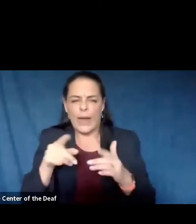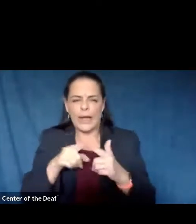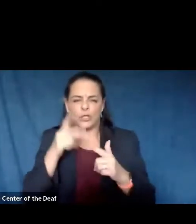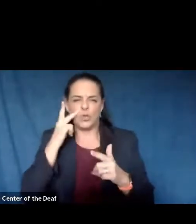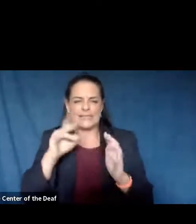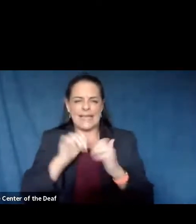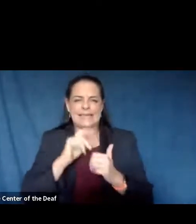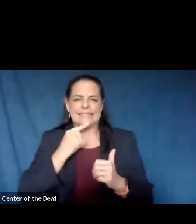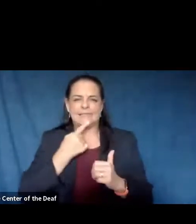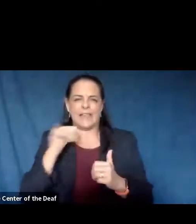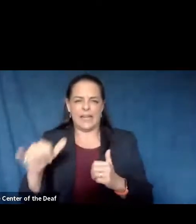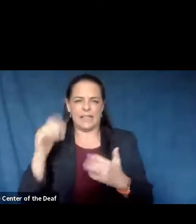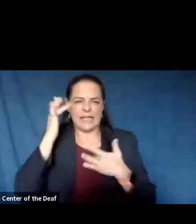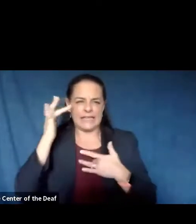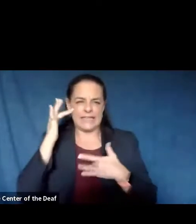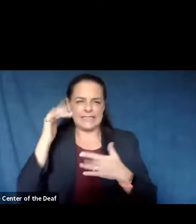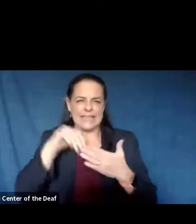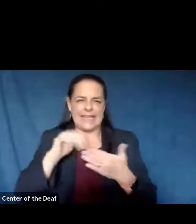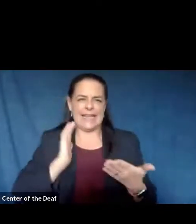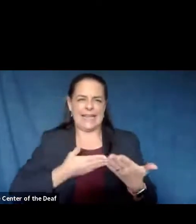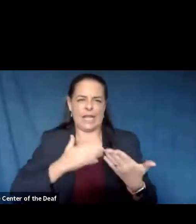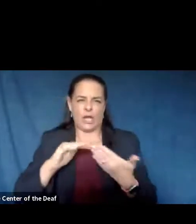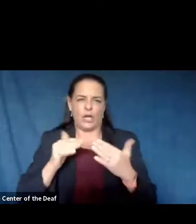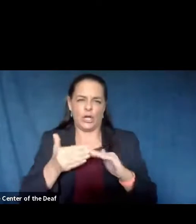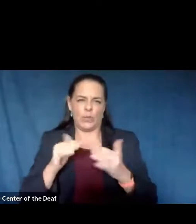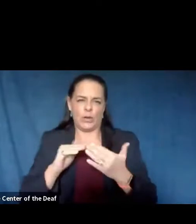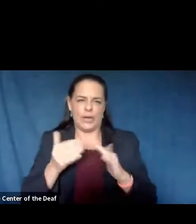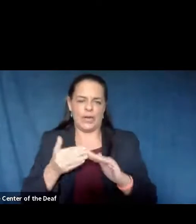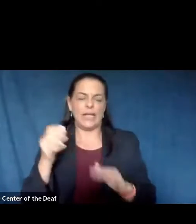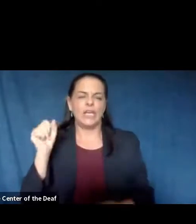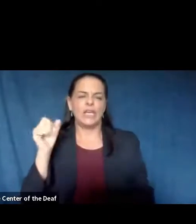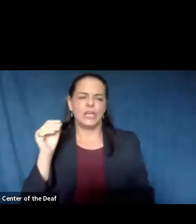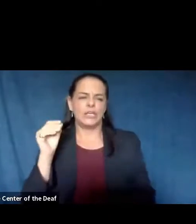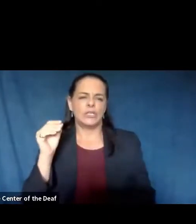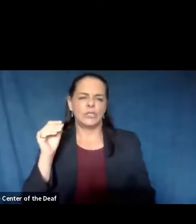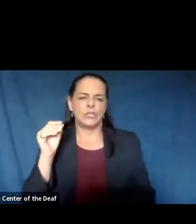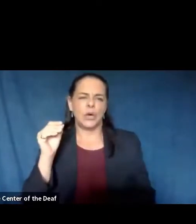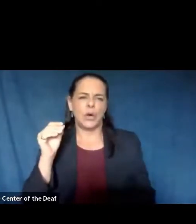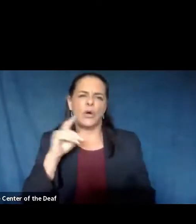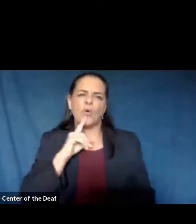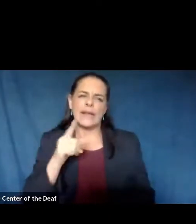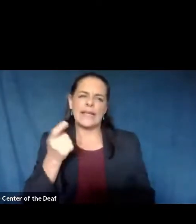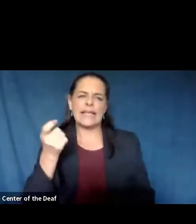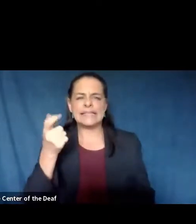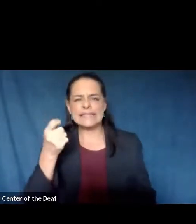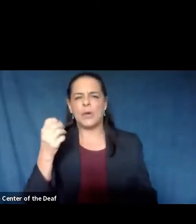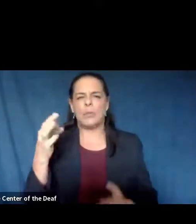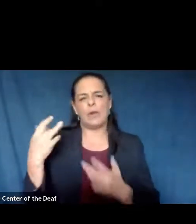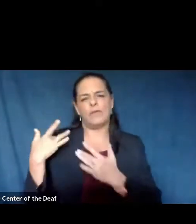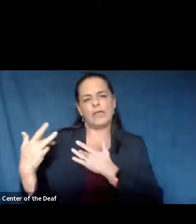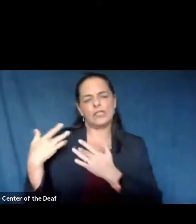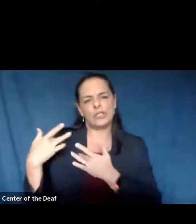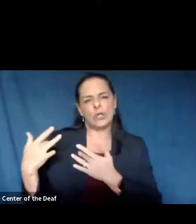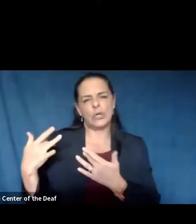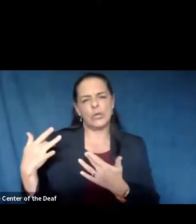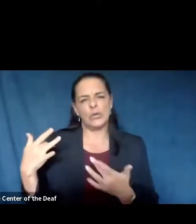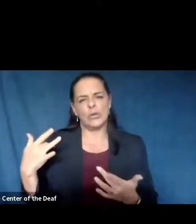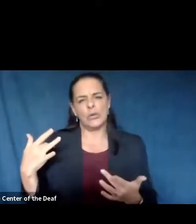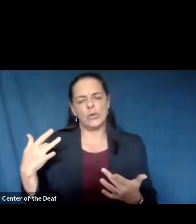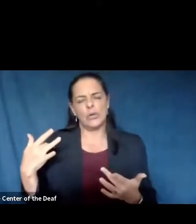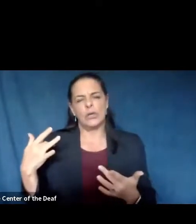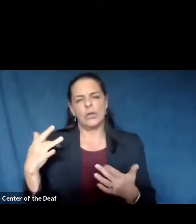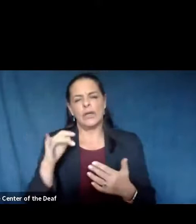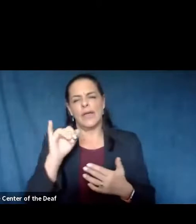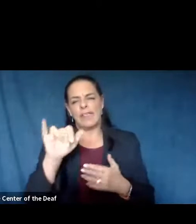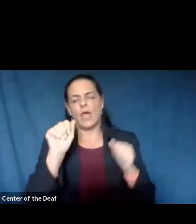of disease within the community. And so there is a little bit of a concern in the back of my brain that this